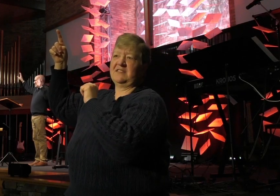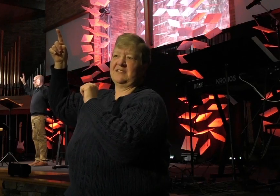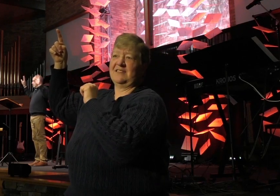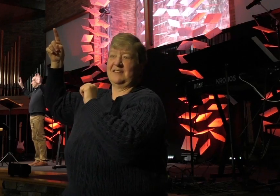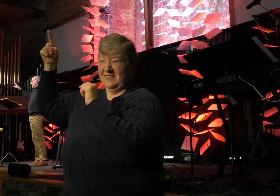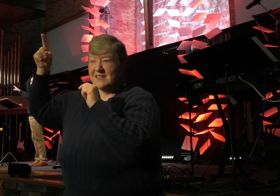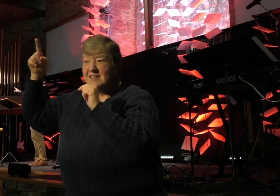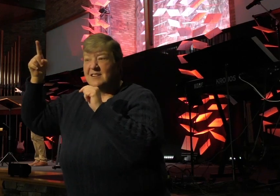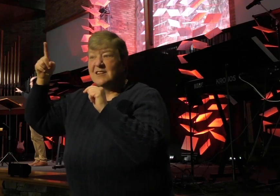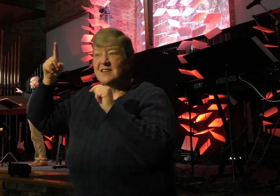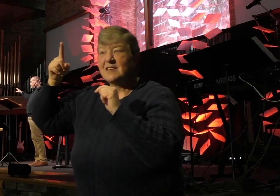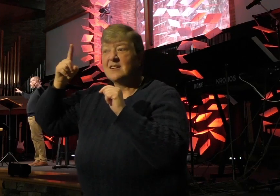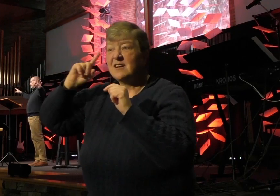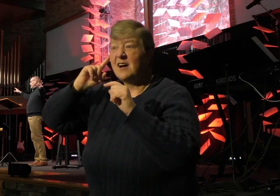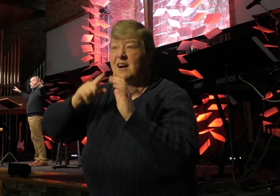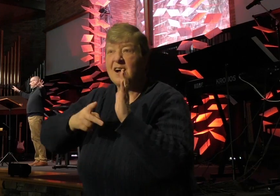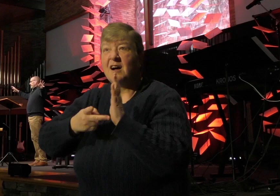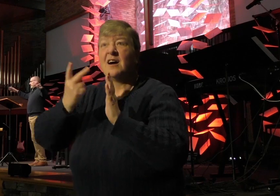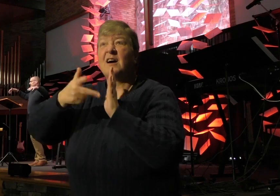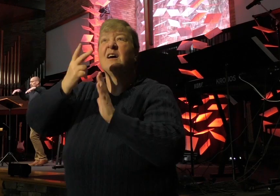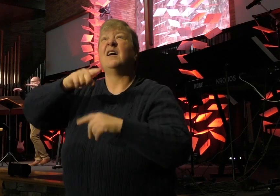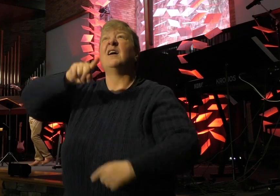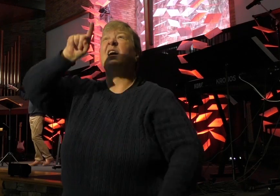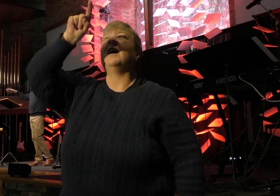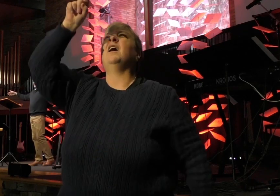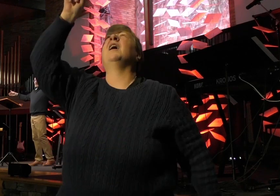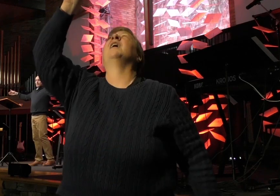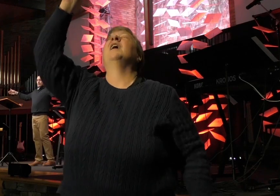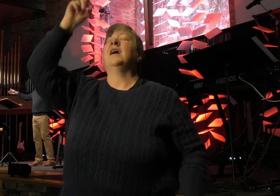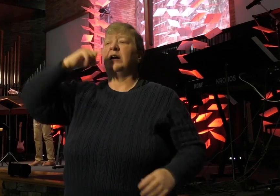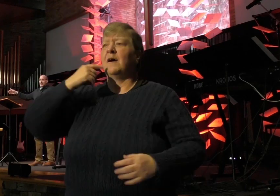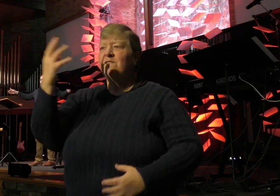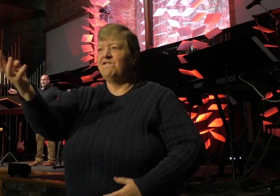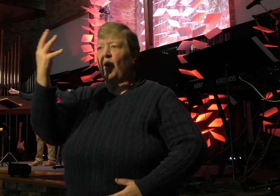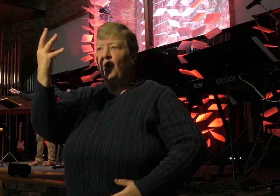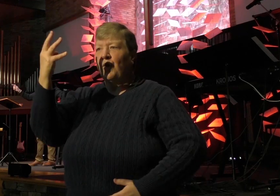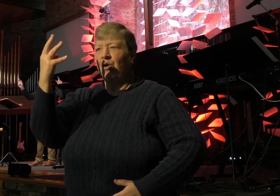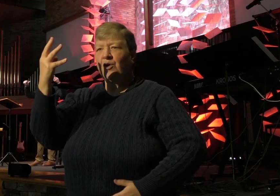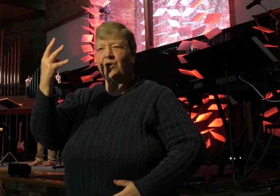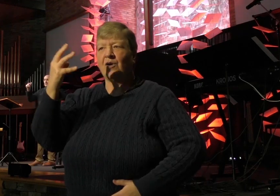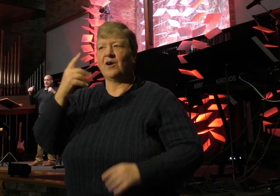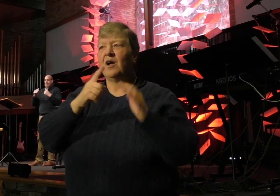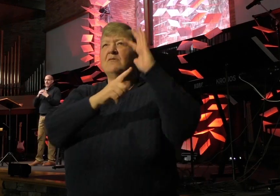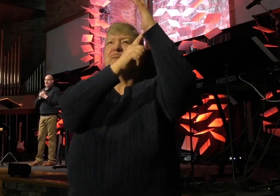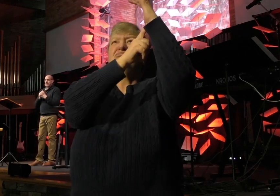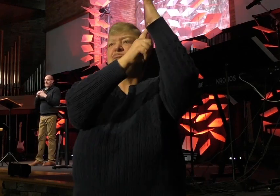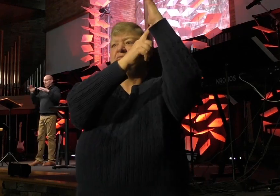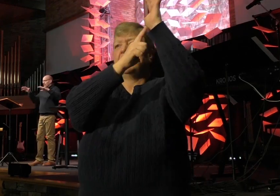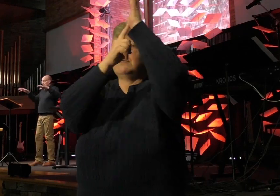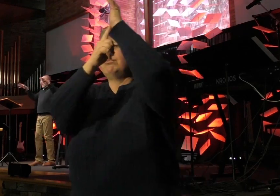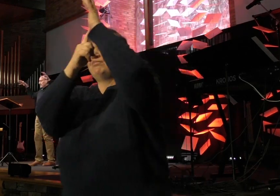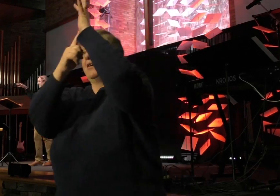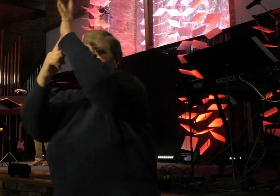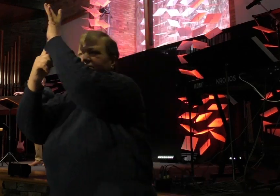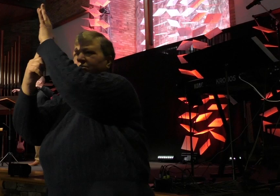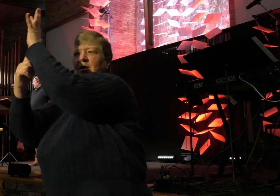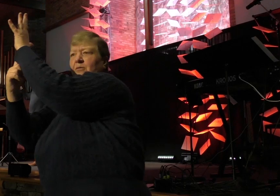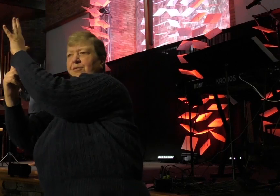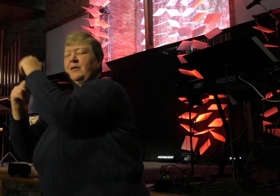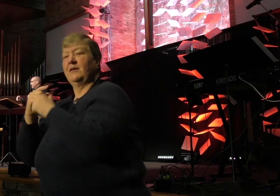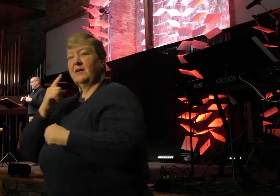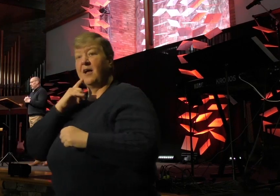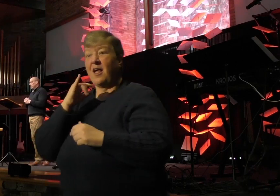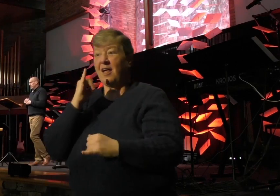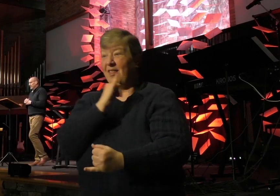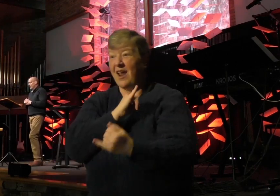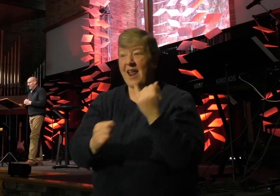75 feet. There were four of these candelabras. And they would light them every night of the feast. On the last night, they would make the